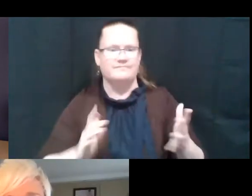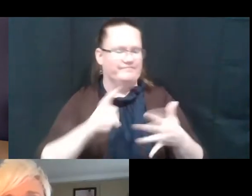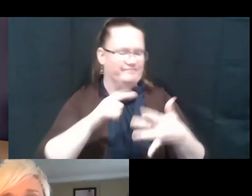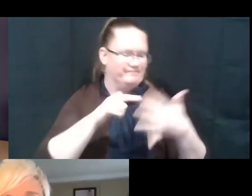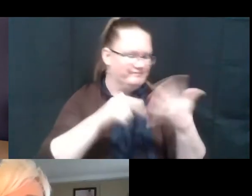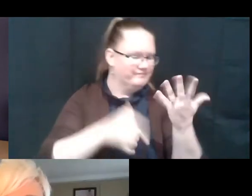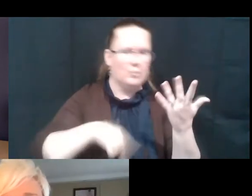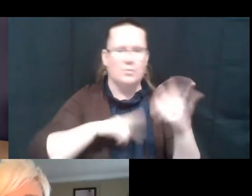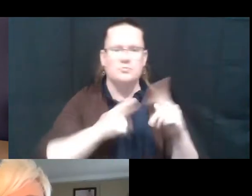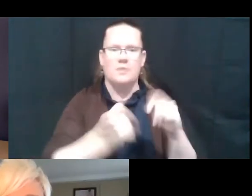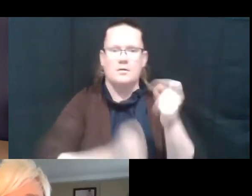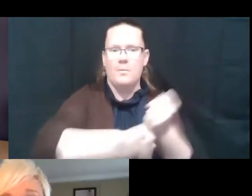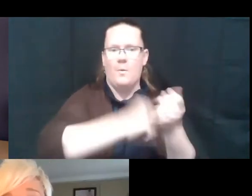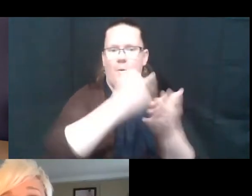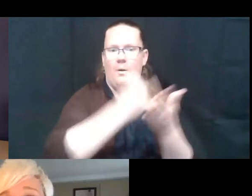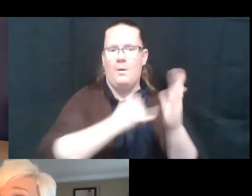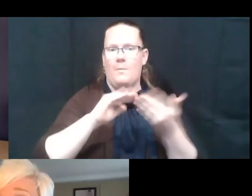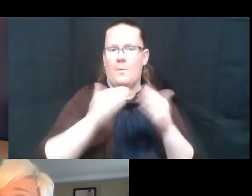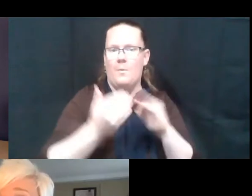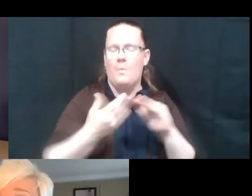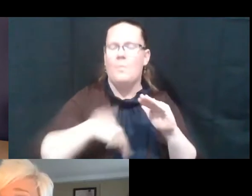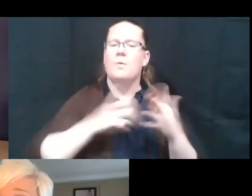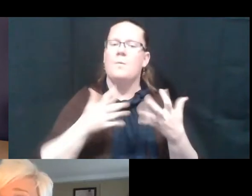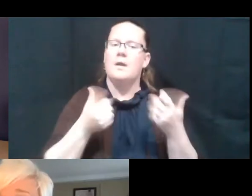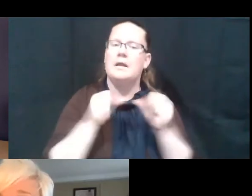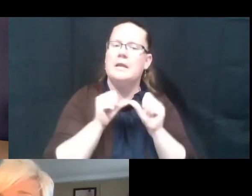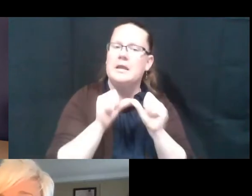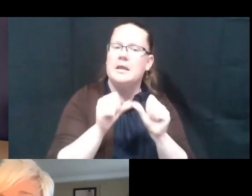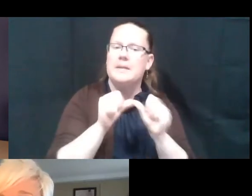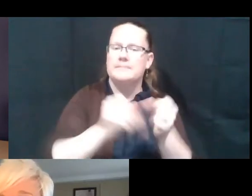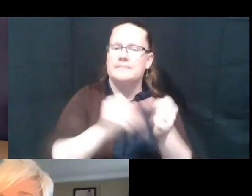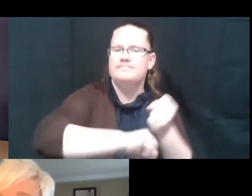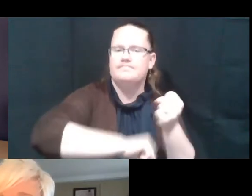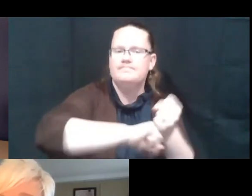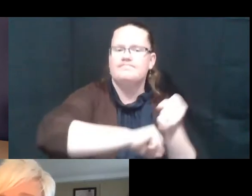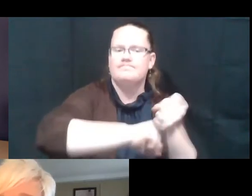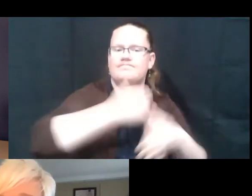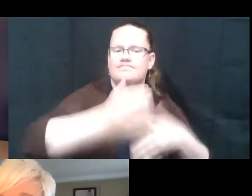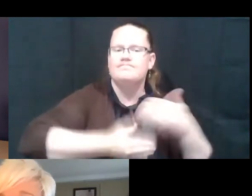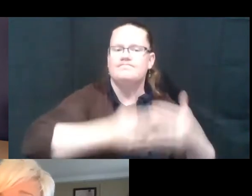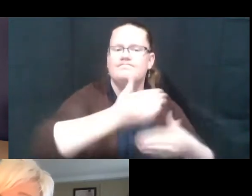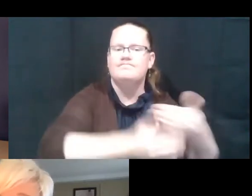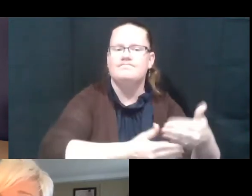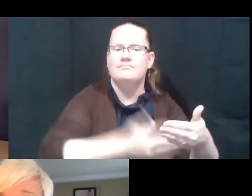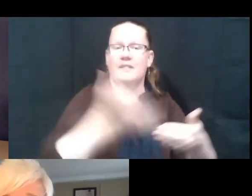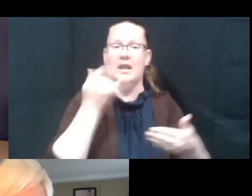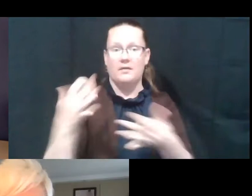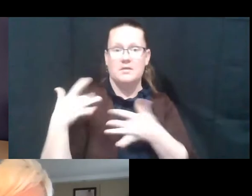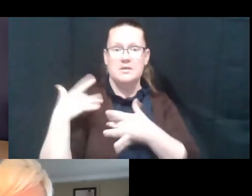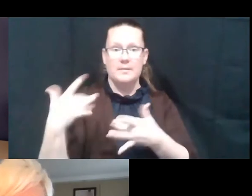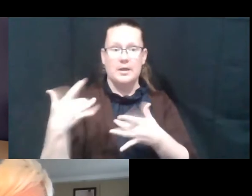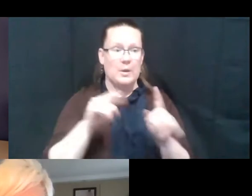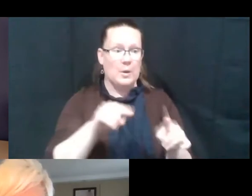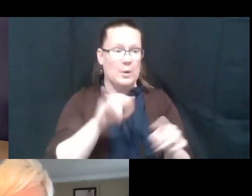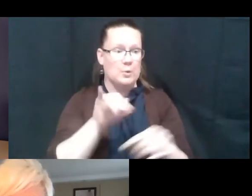to continue to do that and keep up with maybe when you're used to going someplace in June, to put it on your calendar